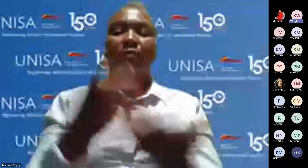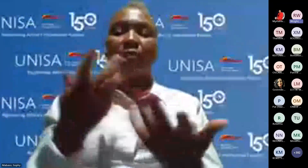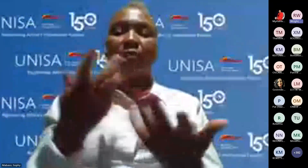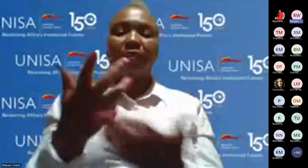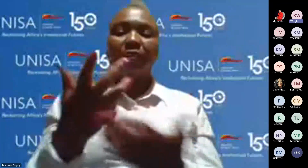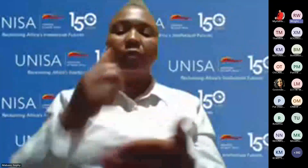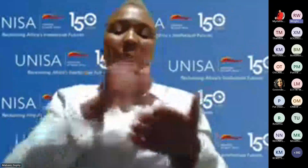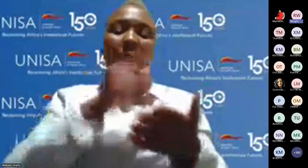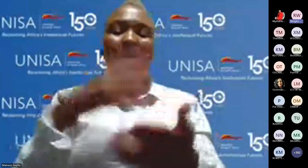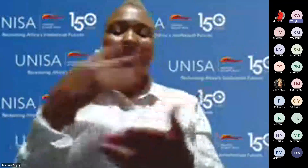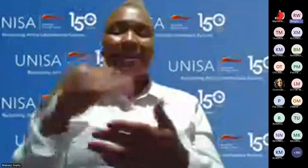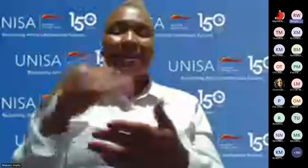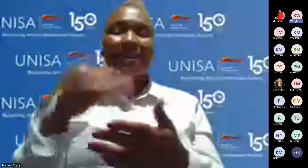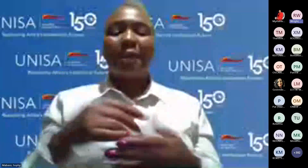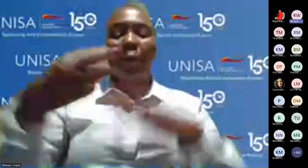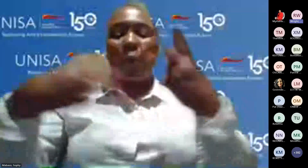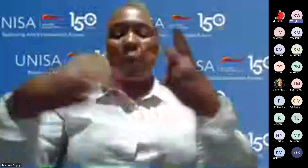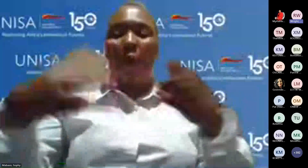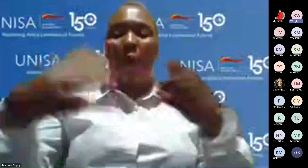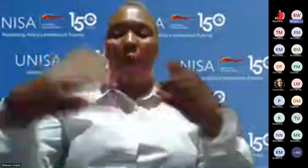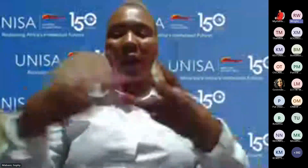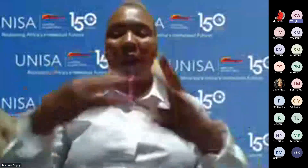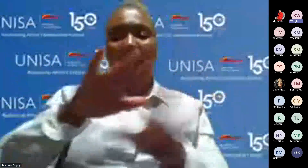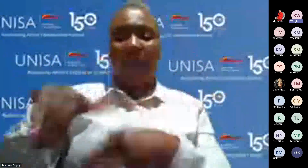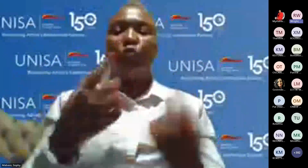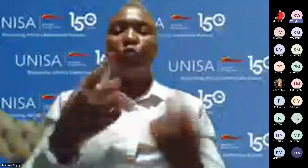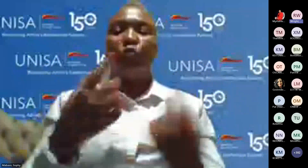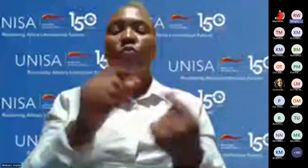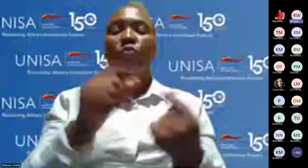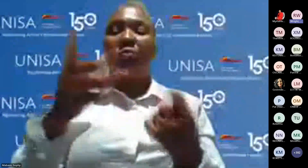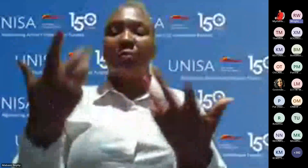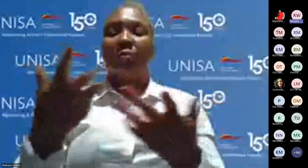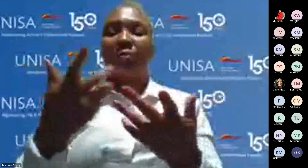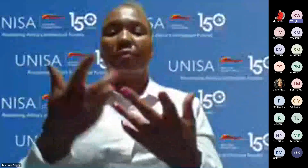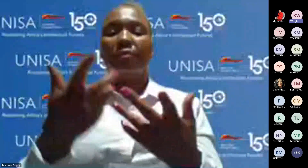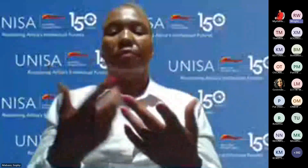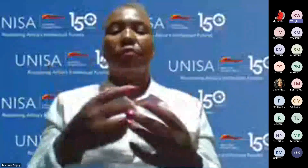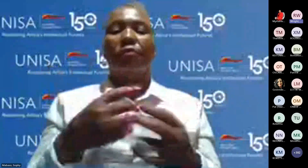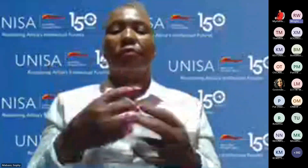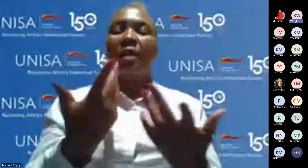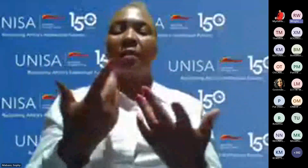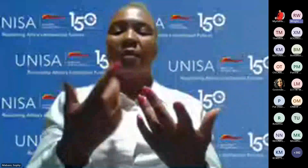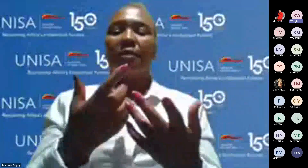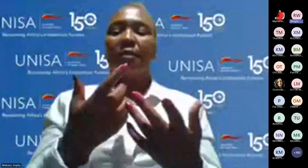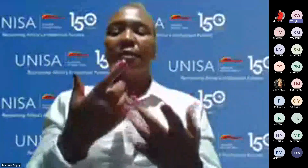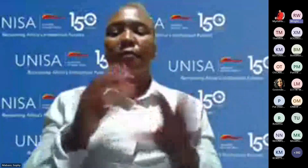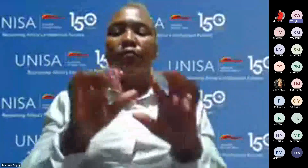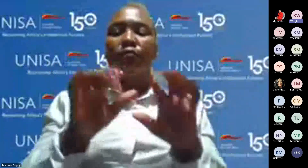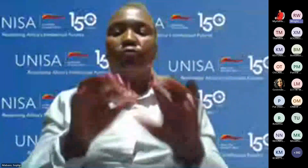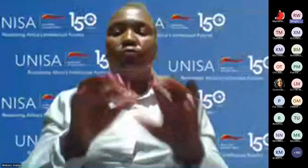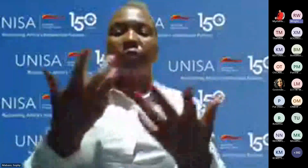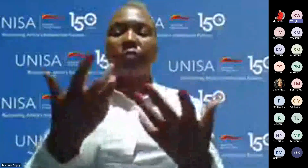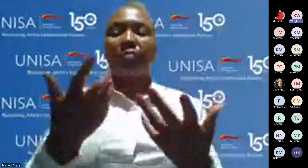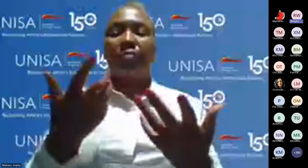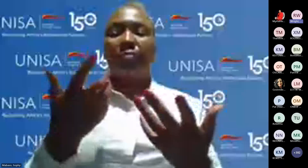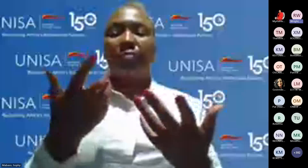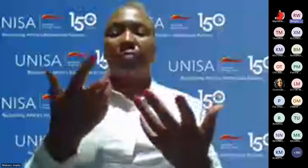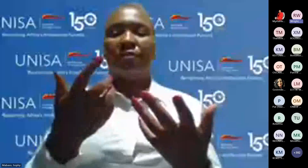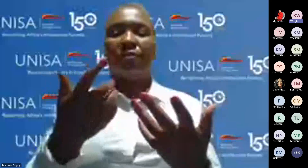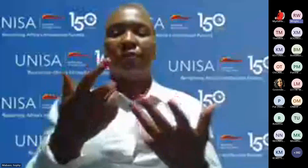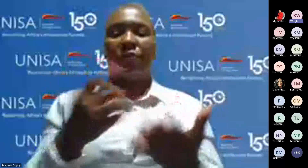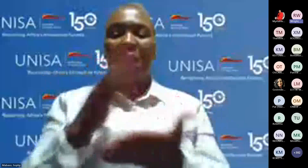still running. You can leave it. What you do then, if you've typed it out, that's when you now go and you save